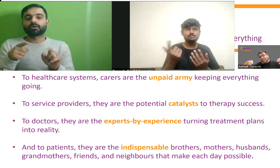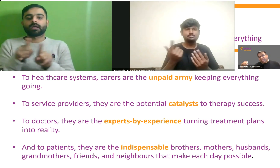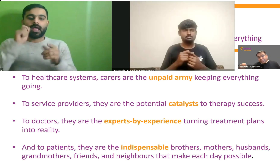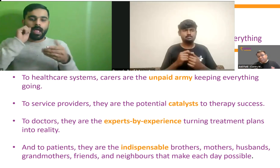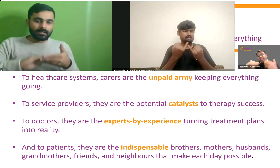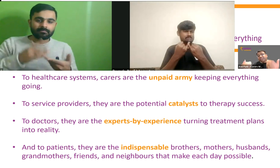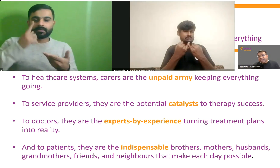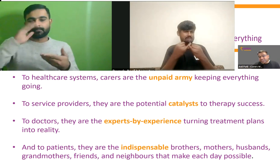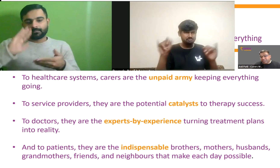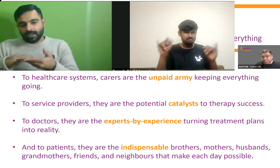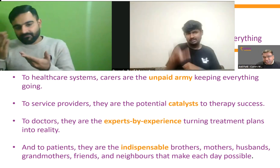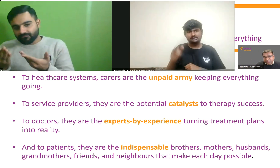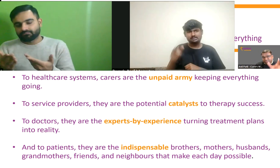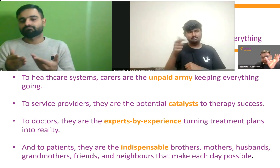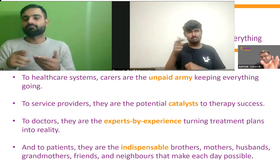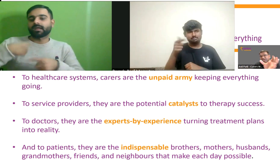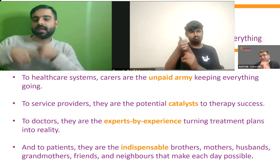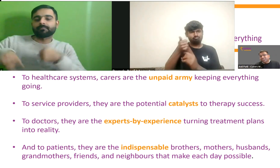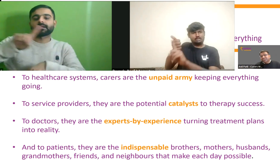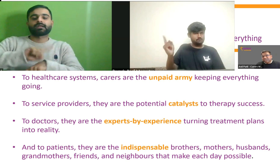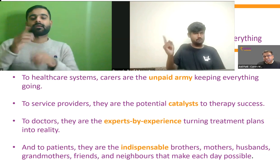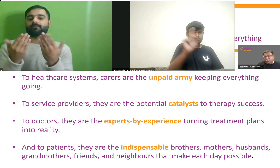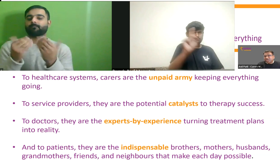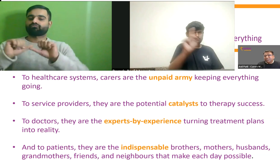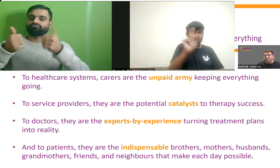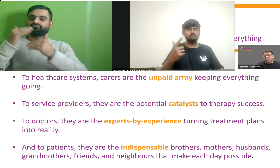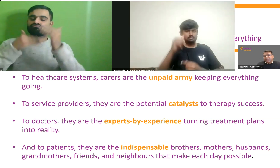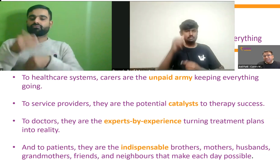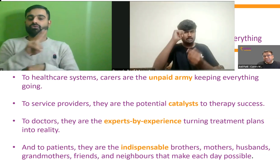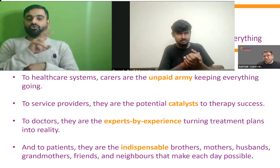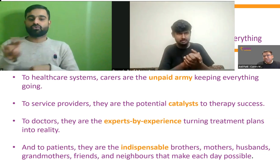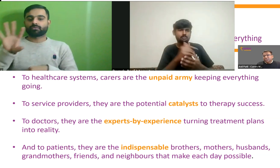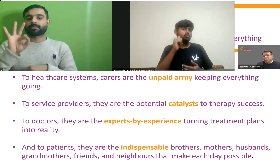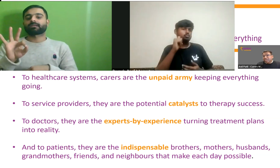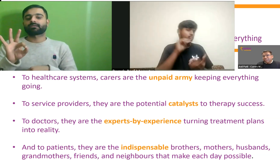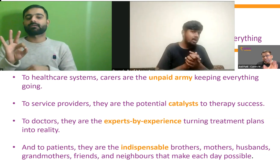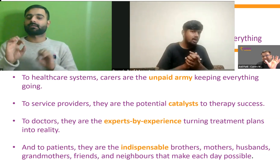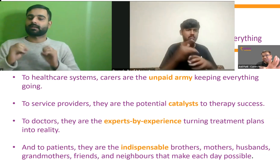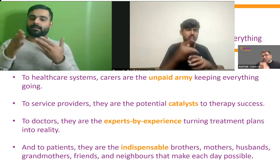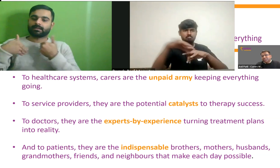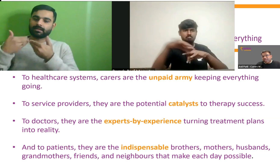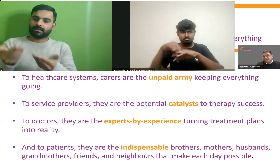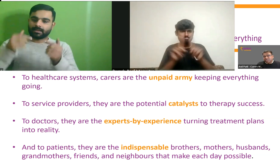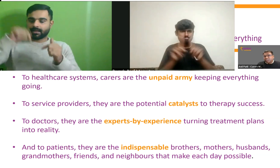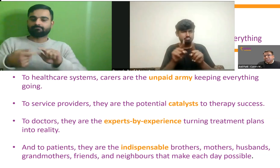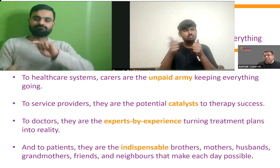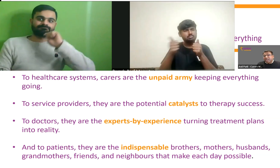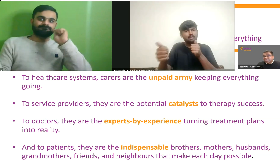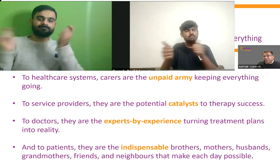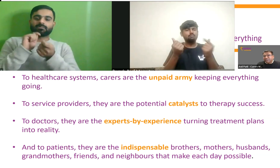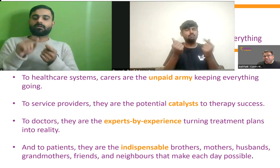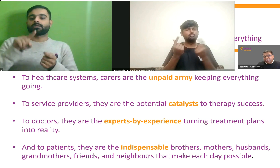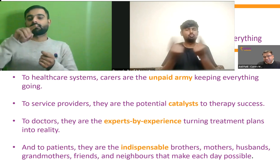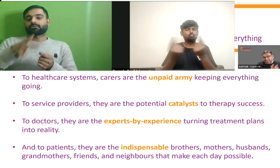wife that make each day possible. We started with just 250 carers. Today, we have transformed the lives of more